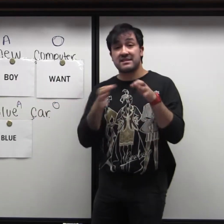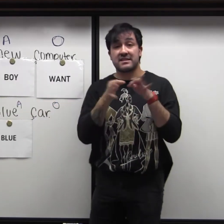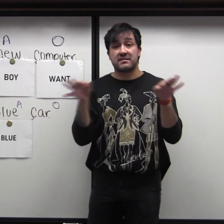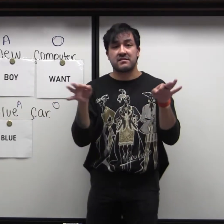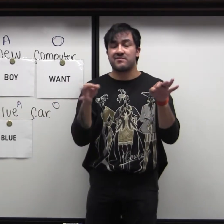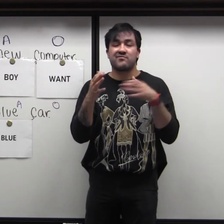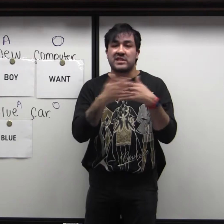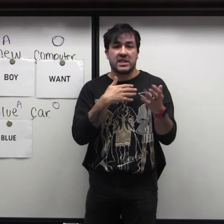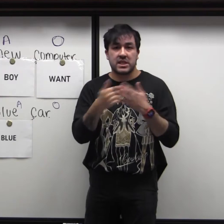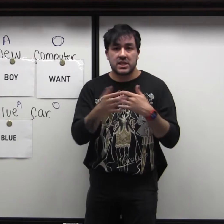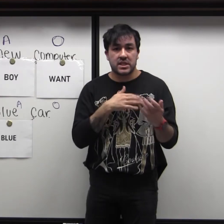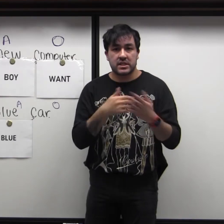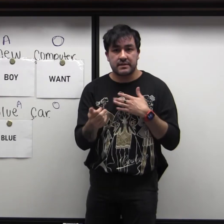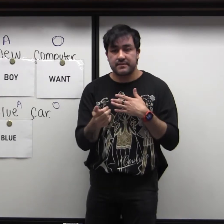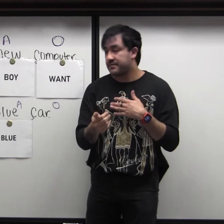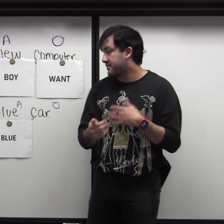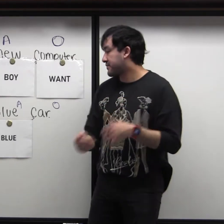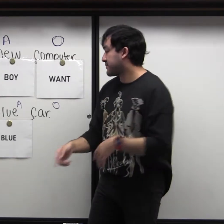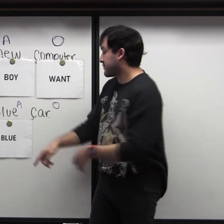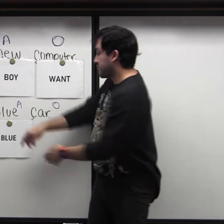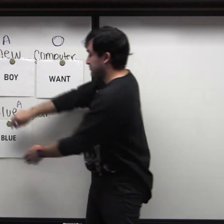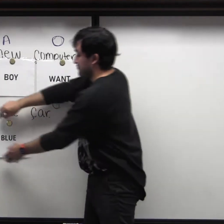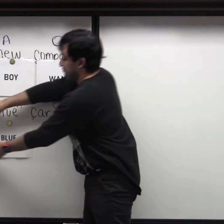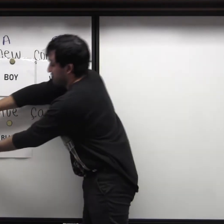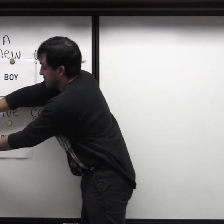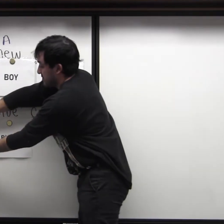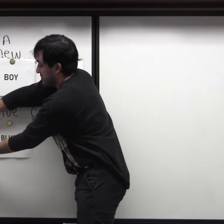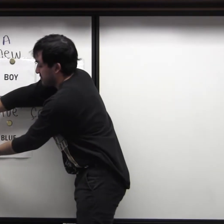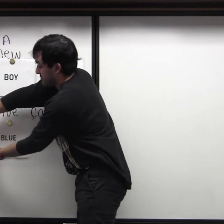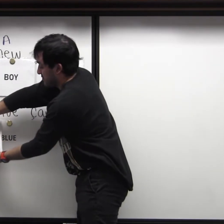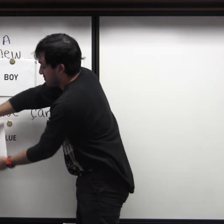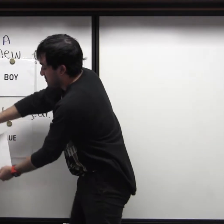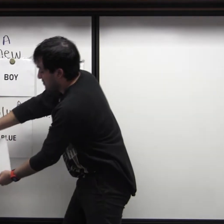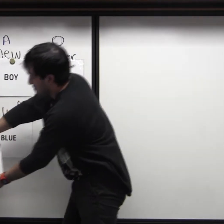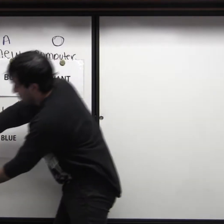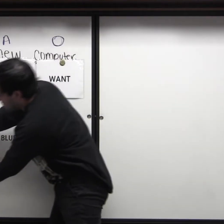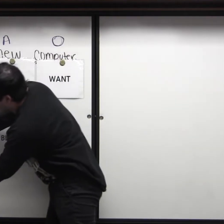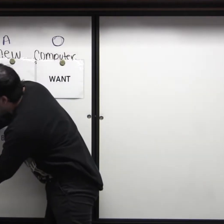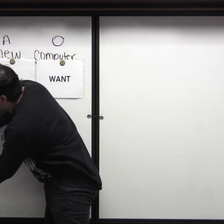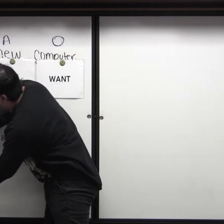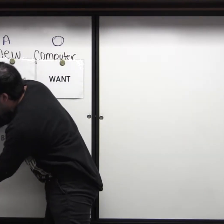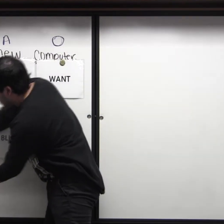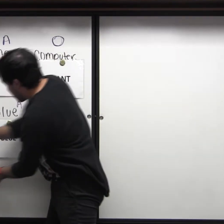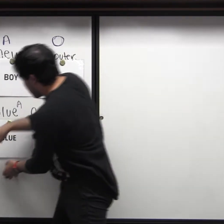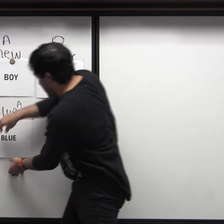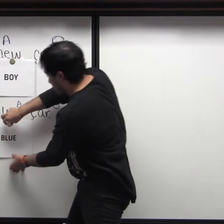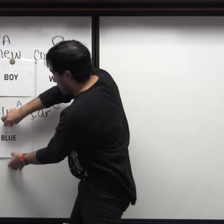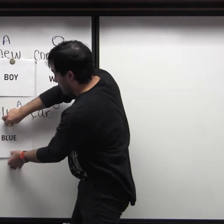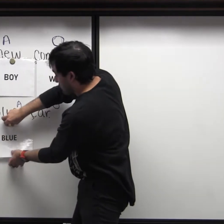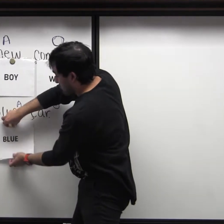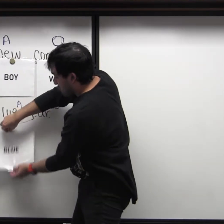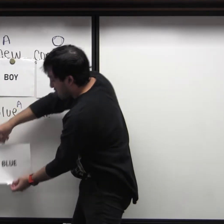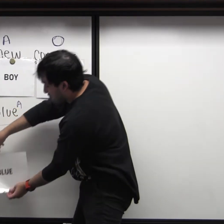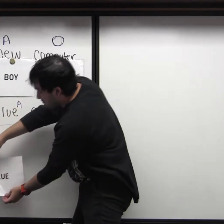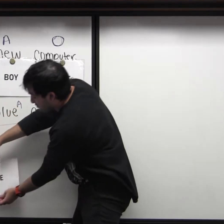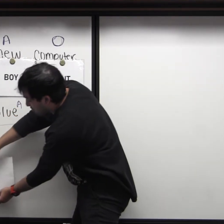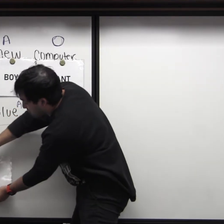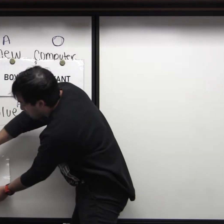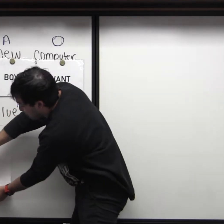it will matter which way that you put the words in, but in this sentence, it actually doesn't matter. So we could say a car that's old and blue